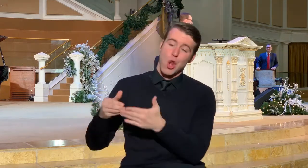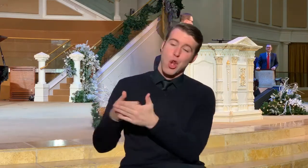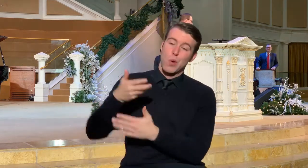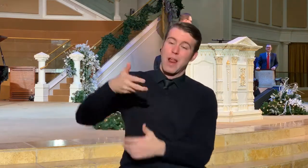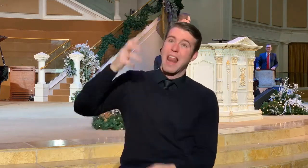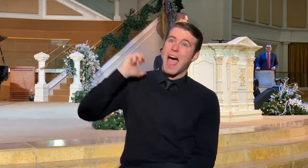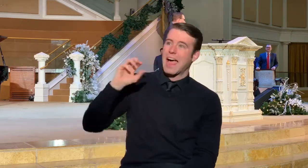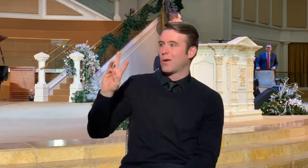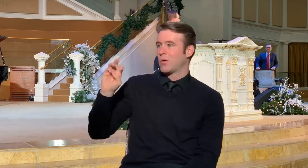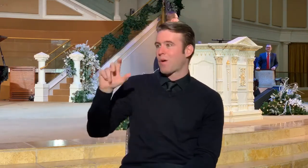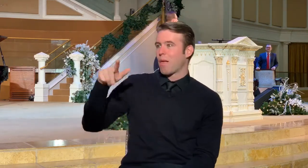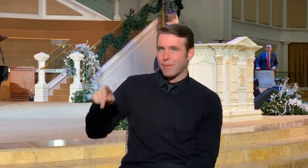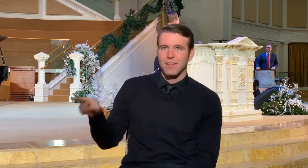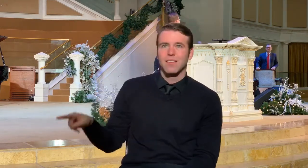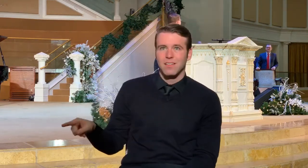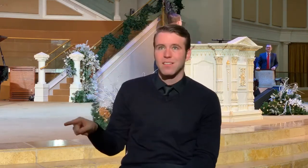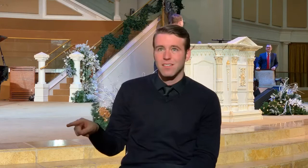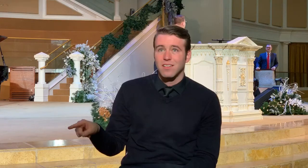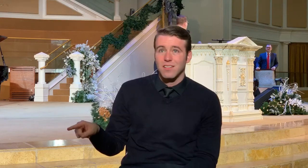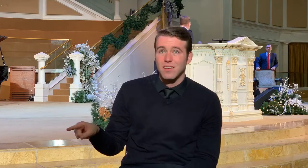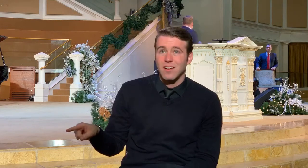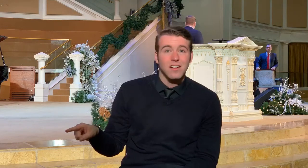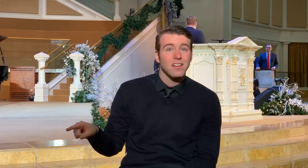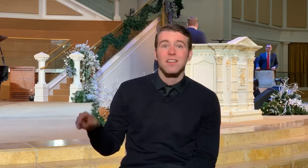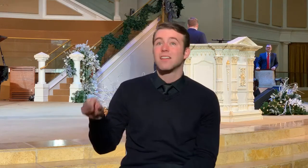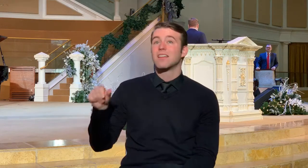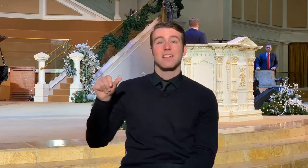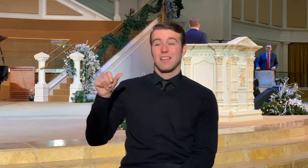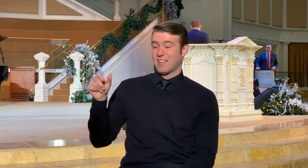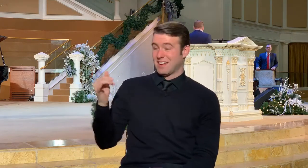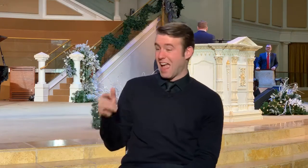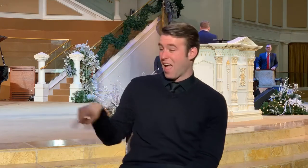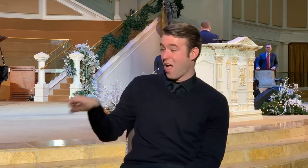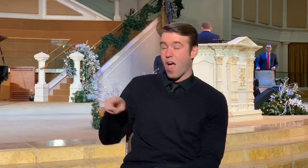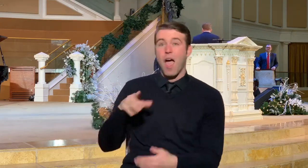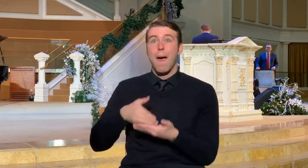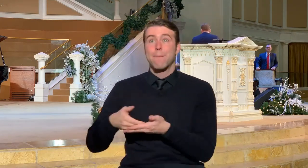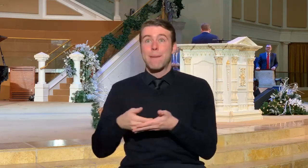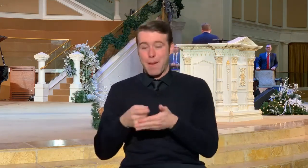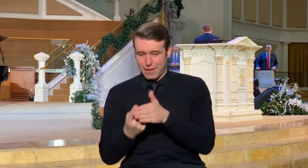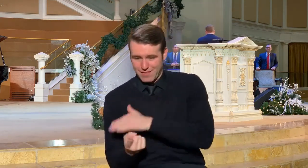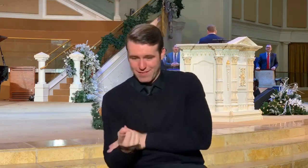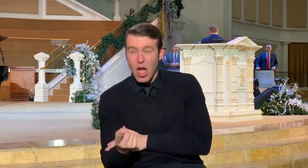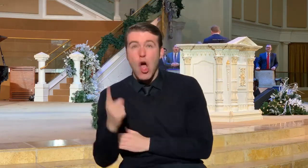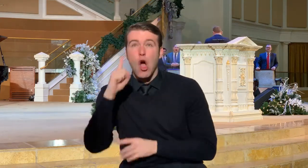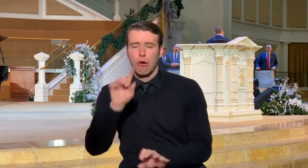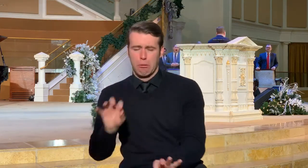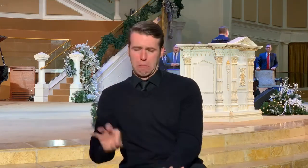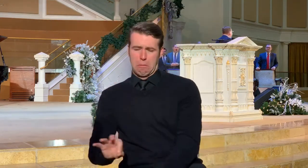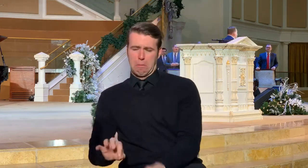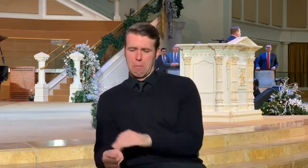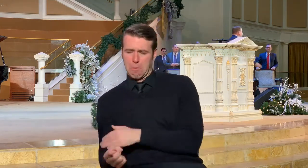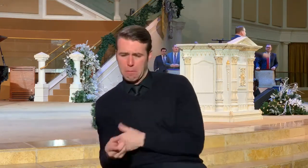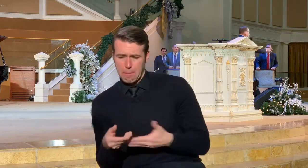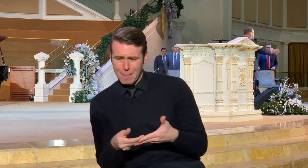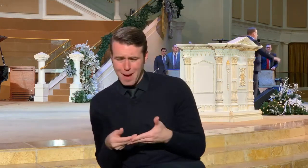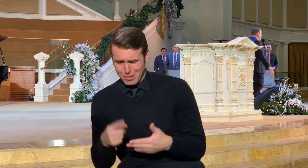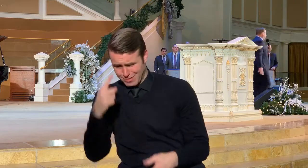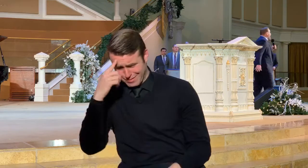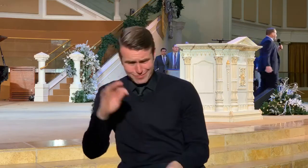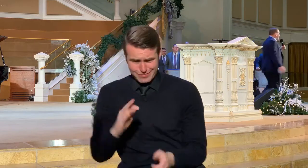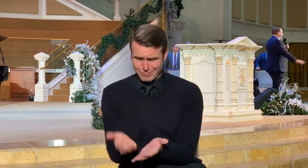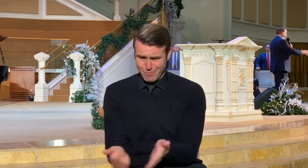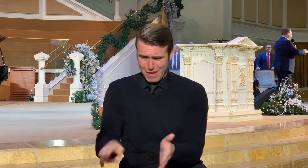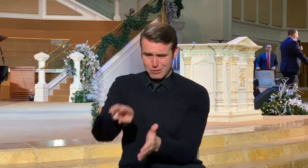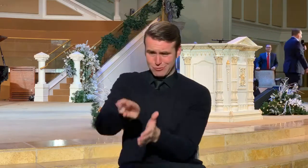lion whelp. Oh, he don't look like very much while he's wrapped in swaddling clothes and lying in a manger. And you just